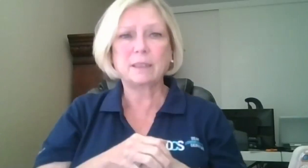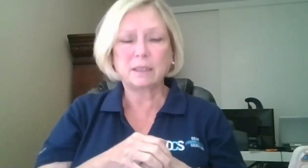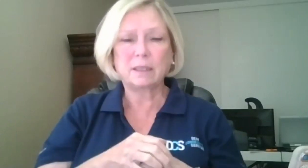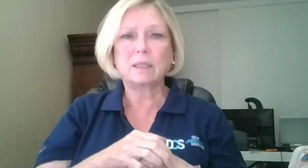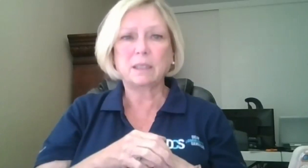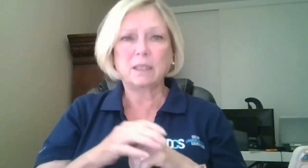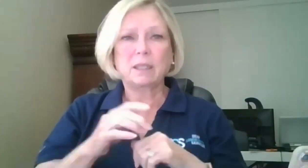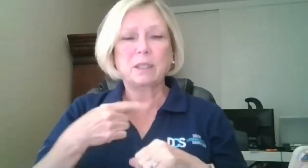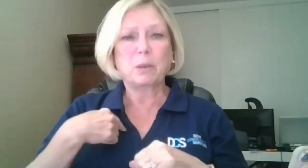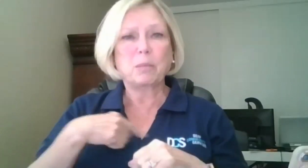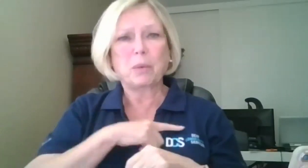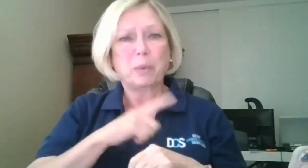This isn't going to happen overnight.